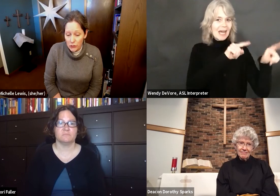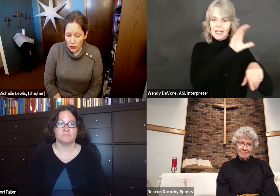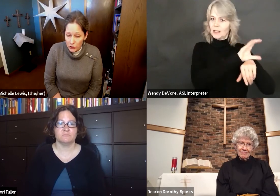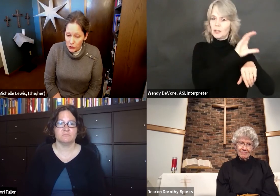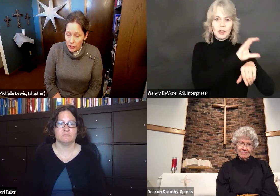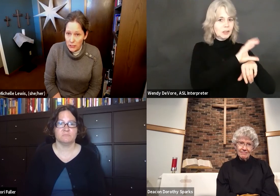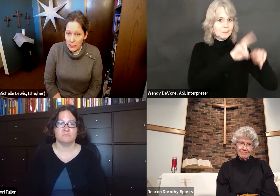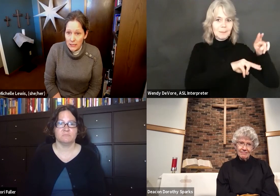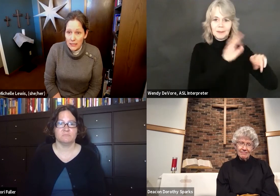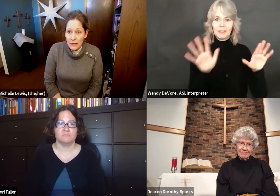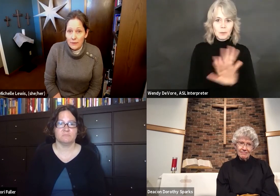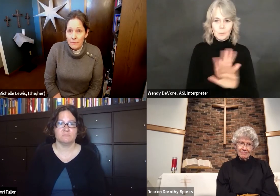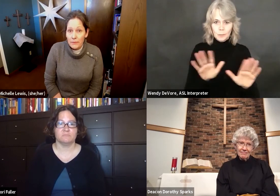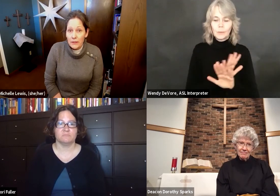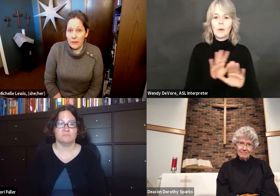go to the church.